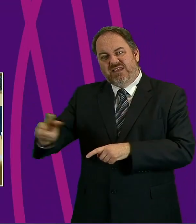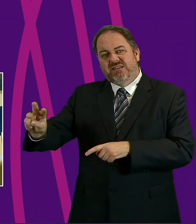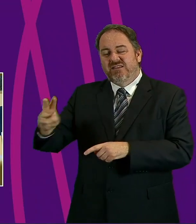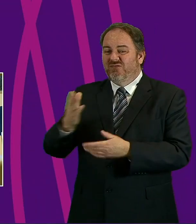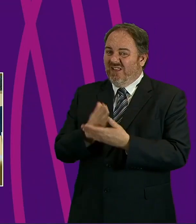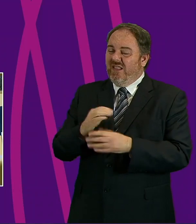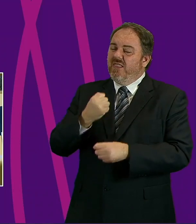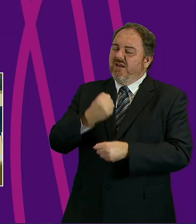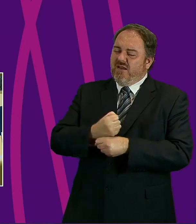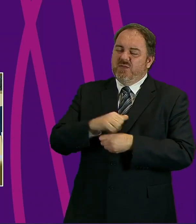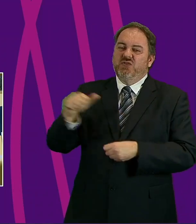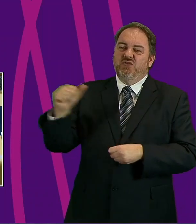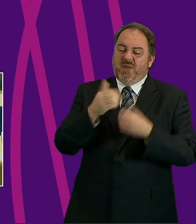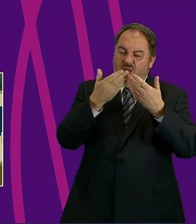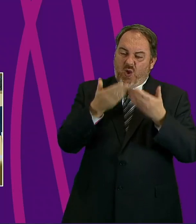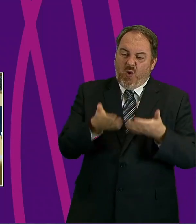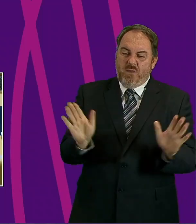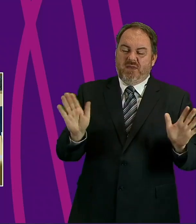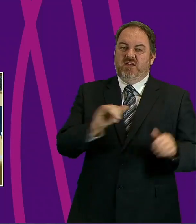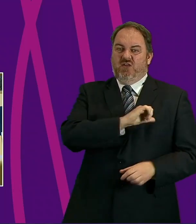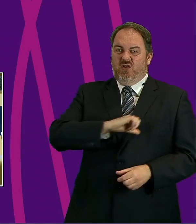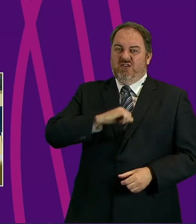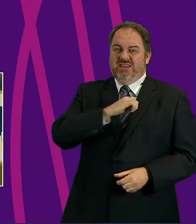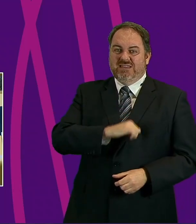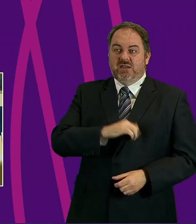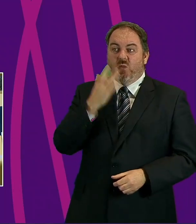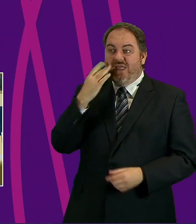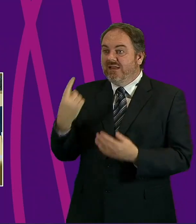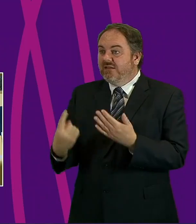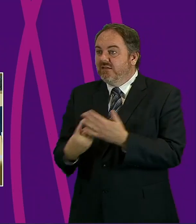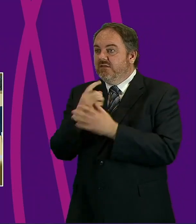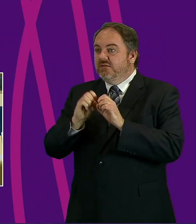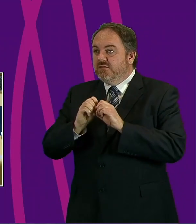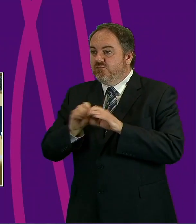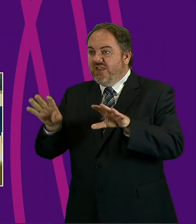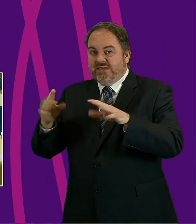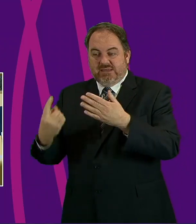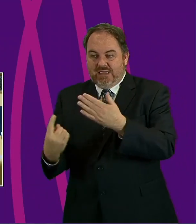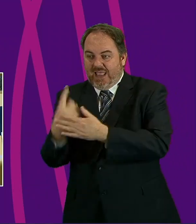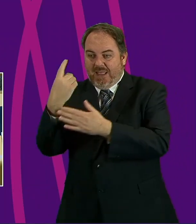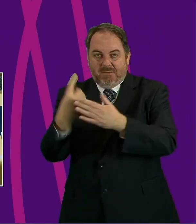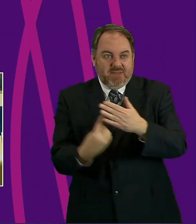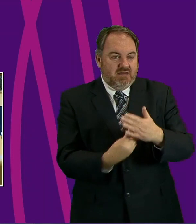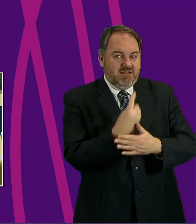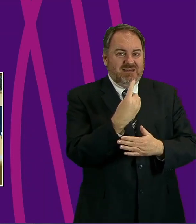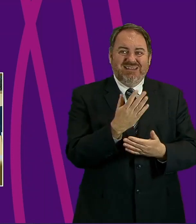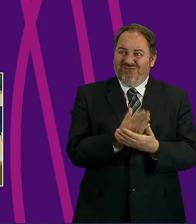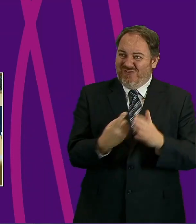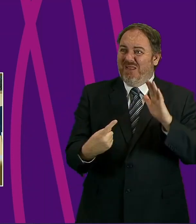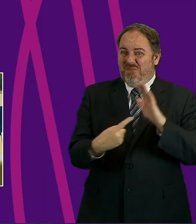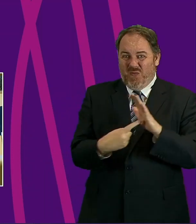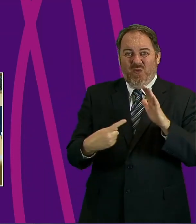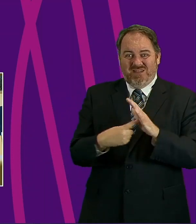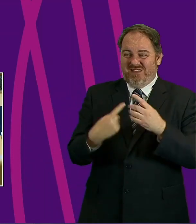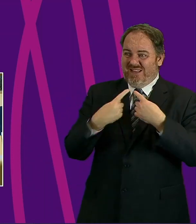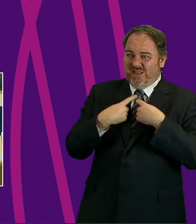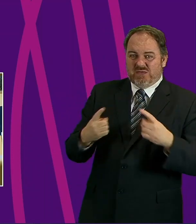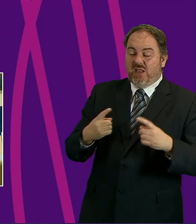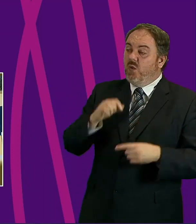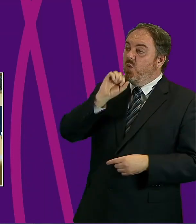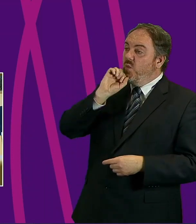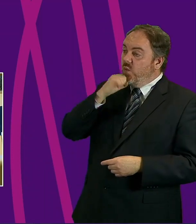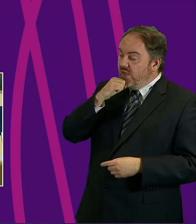completely transparent about when and where outbreaks occur. In fact, it's essential that they do. Will the First